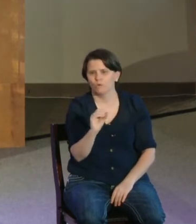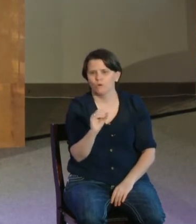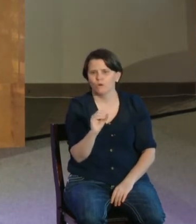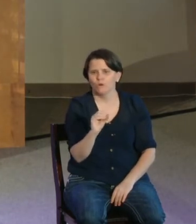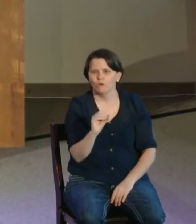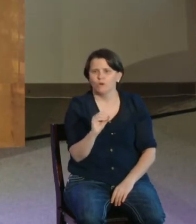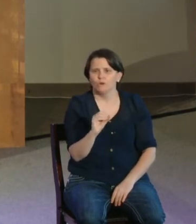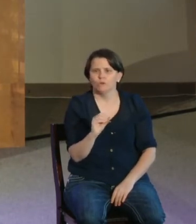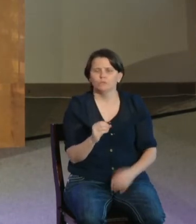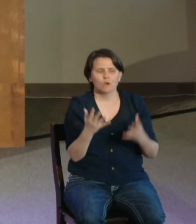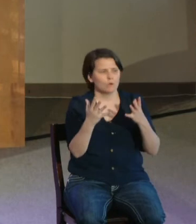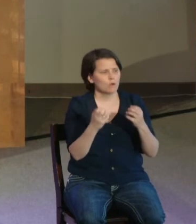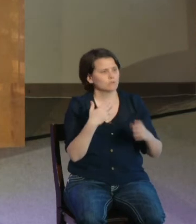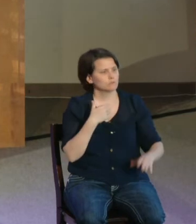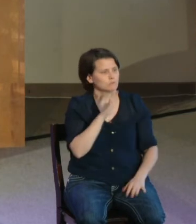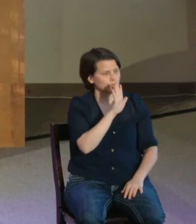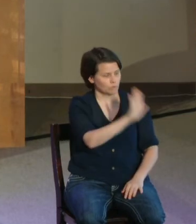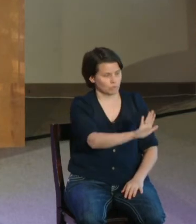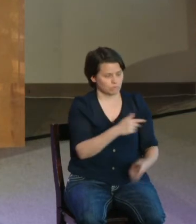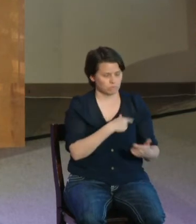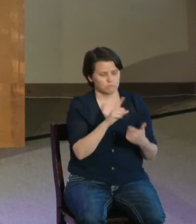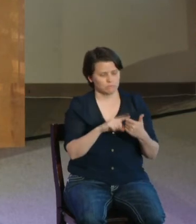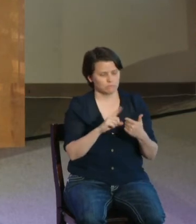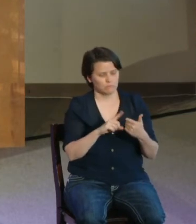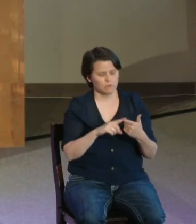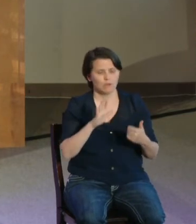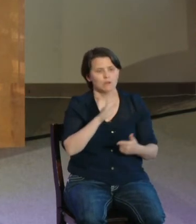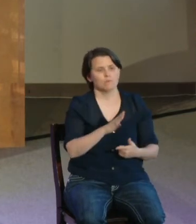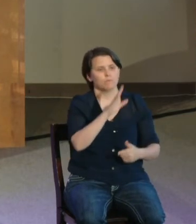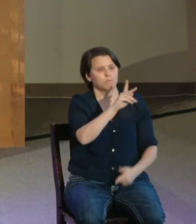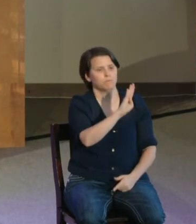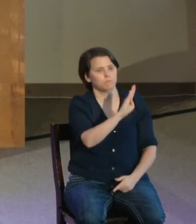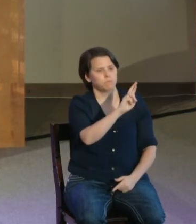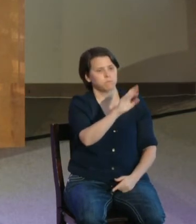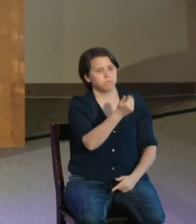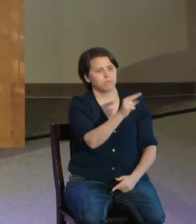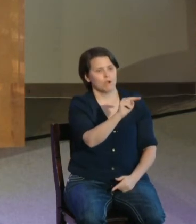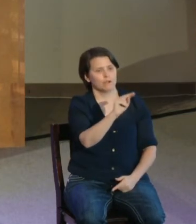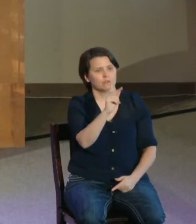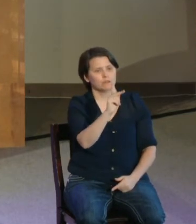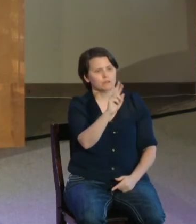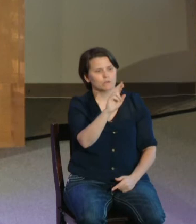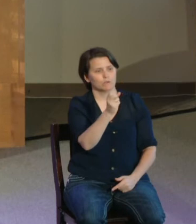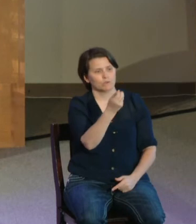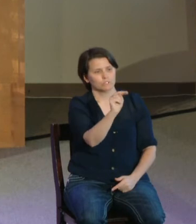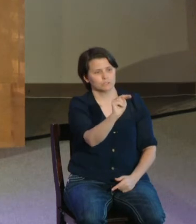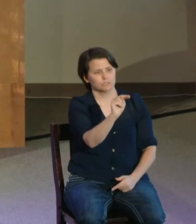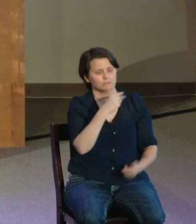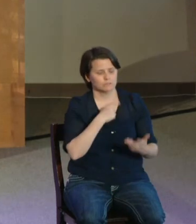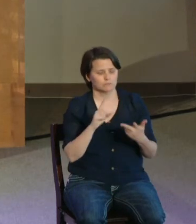Kristen. Bring the board of directors, bring the staff in to your consciousness.